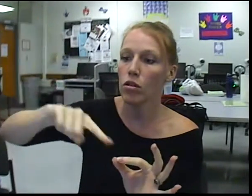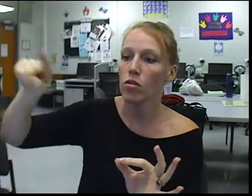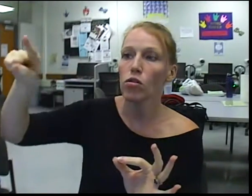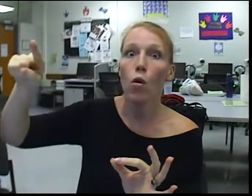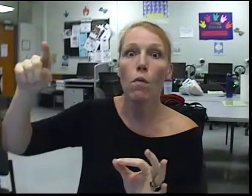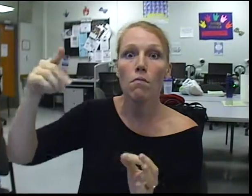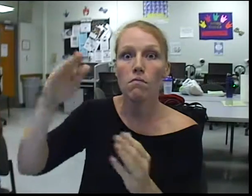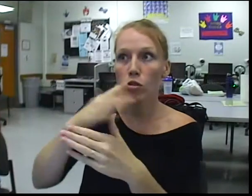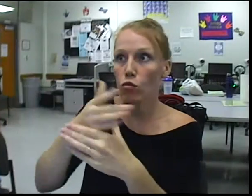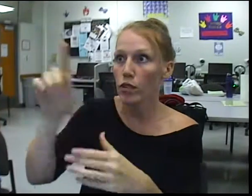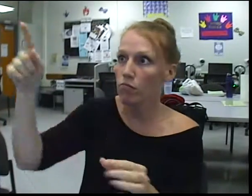Adam?